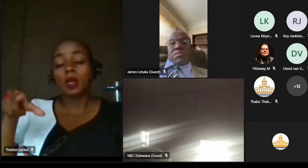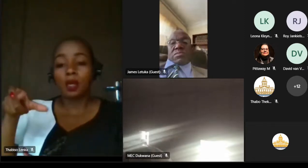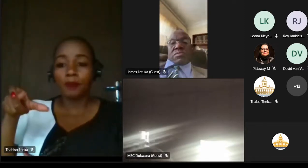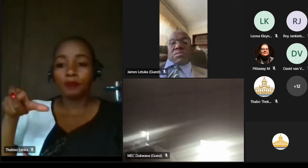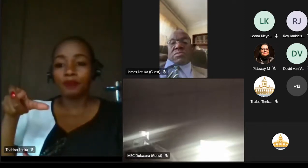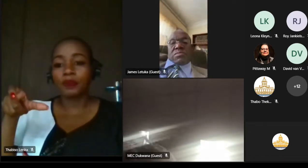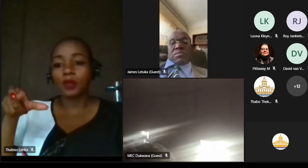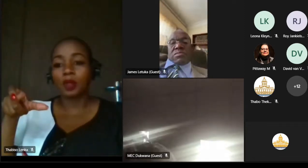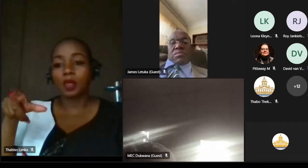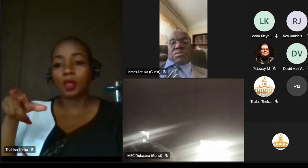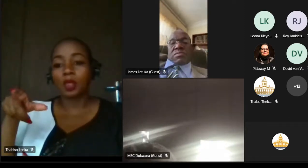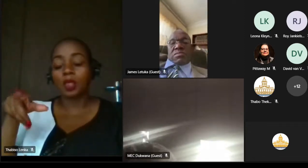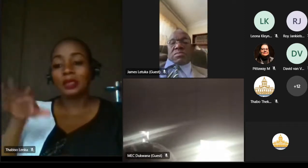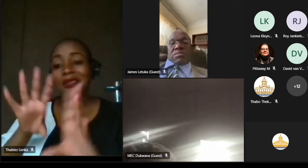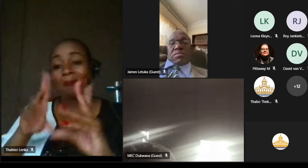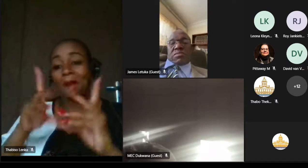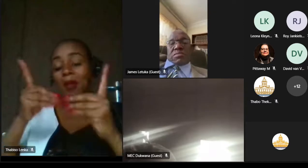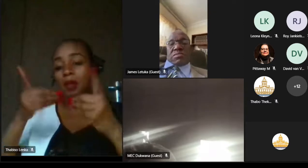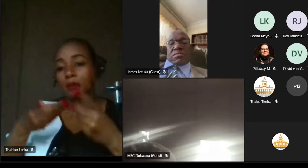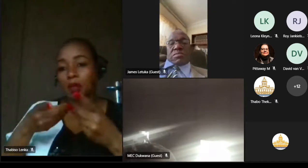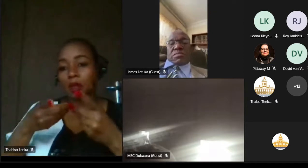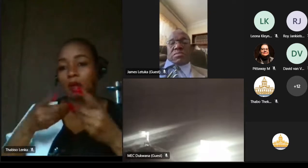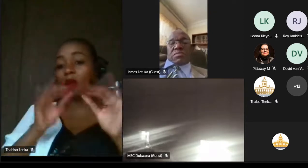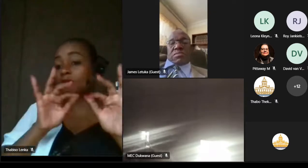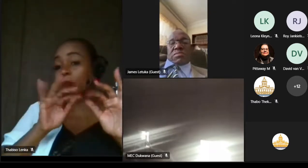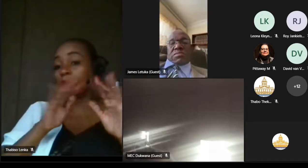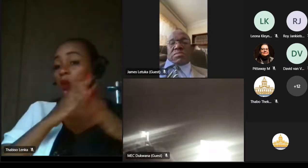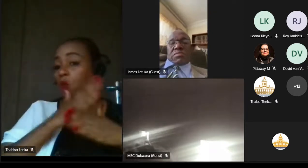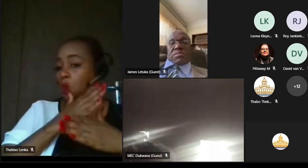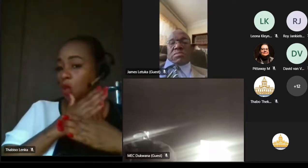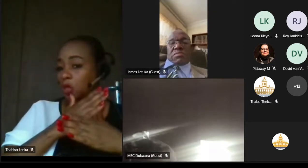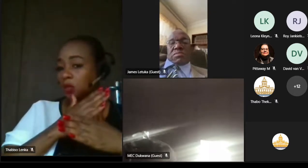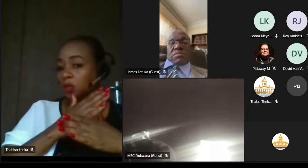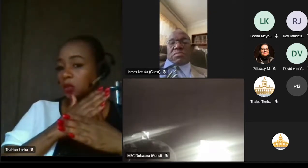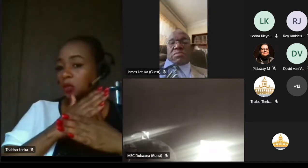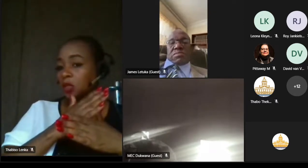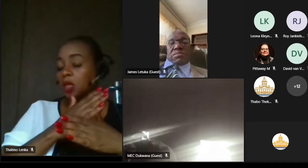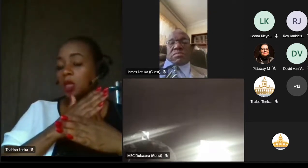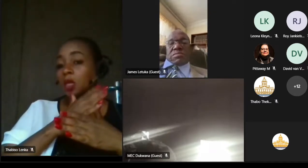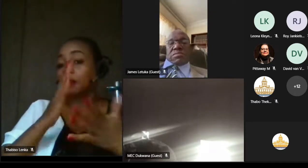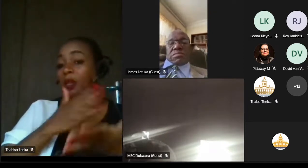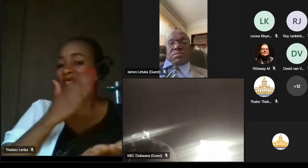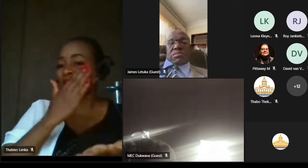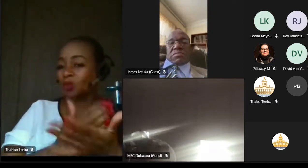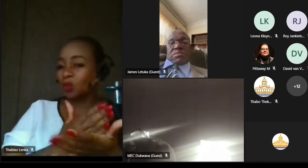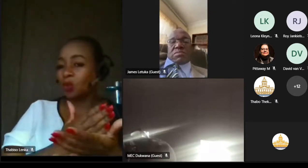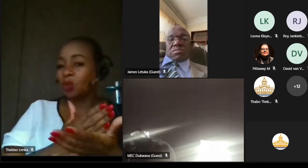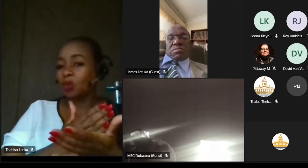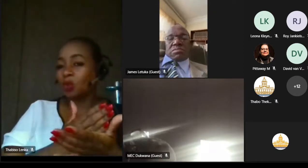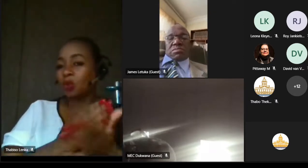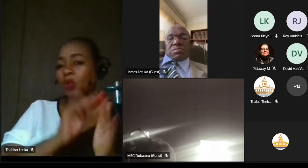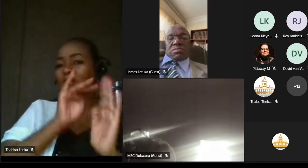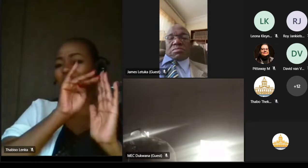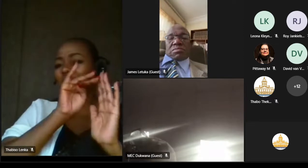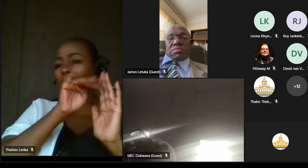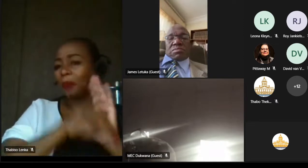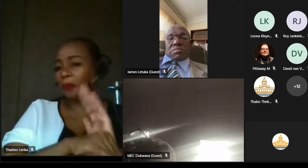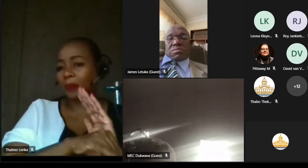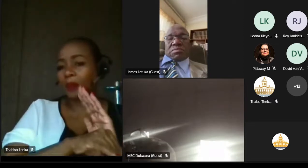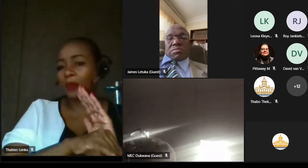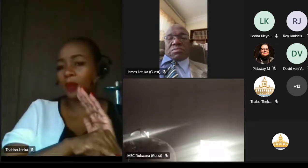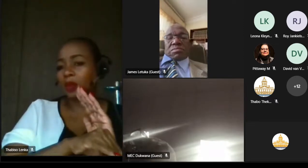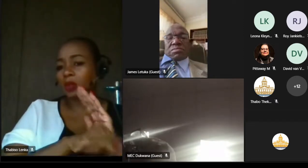the Department of Public Works has remarkable done great exploit and continue to seize every